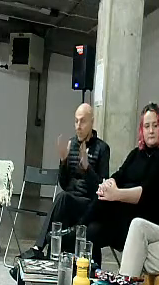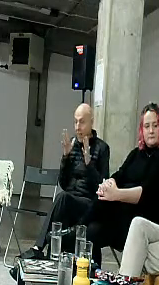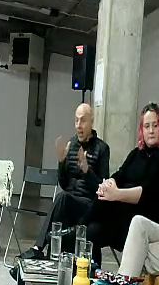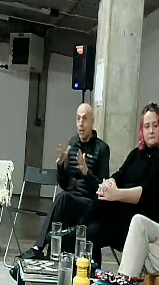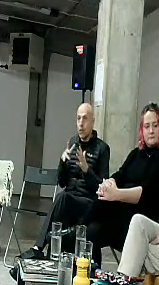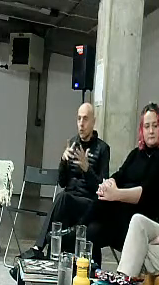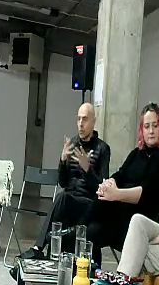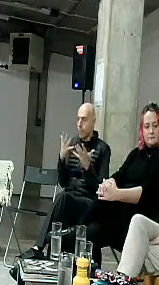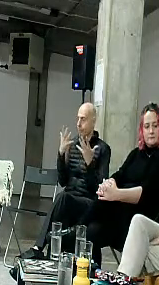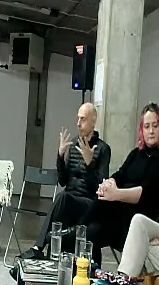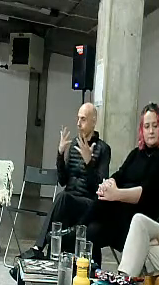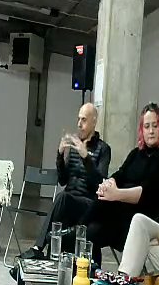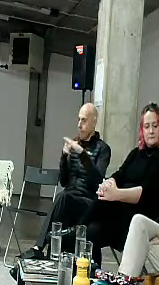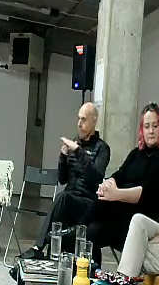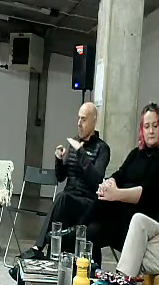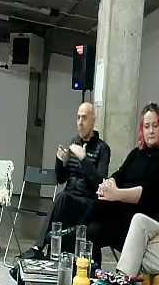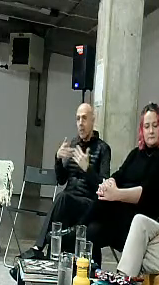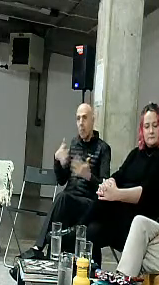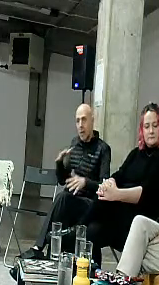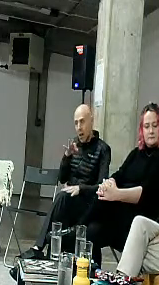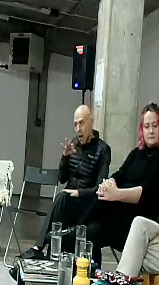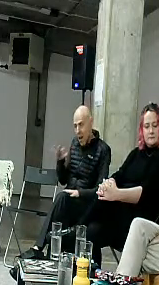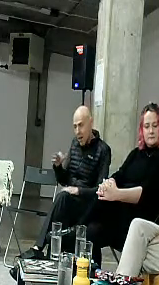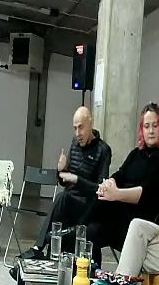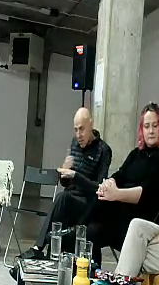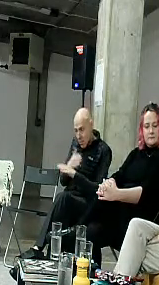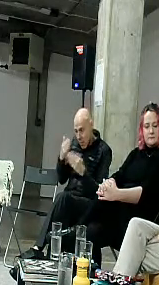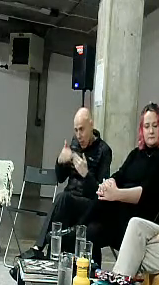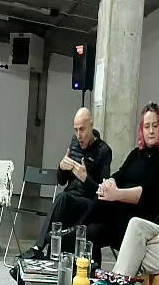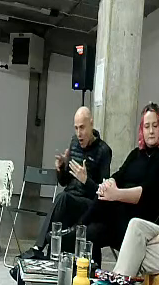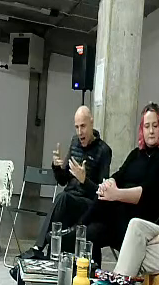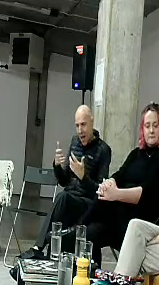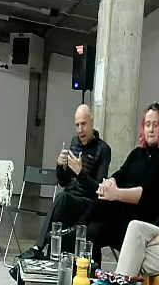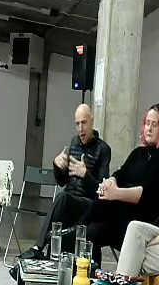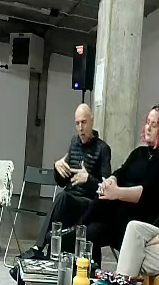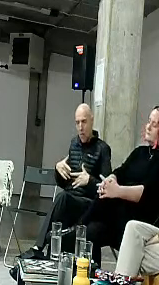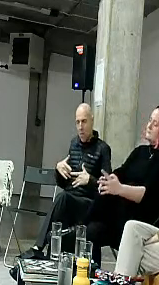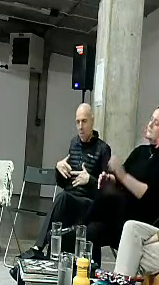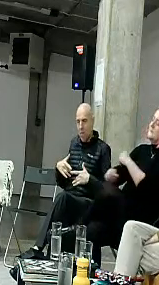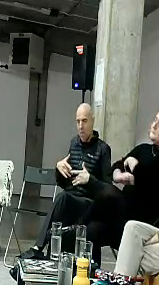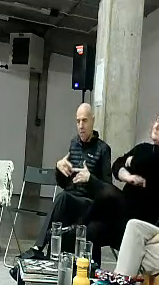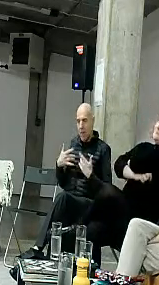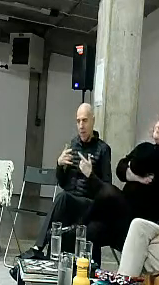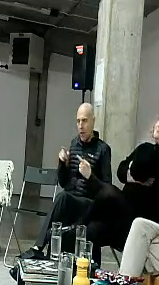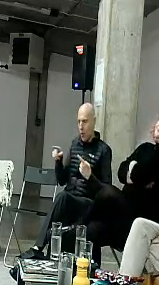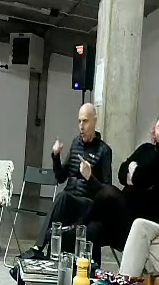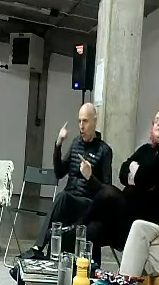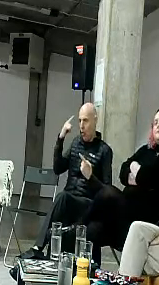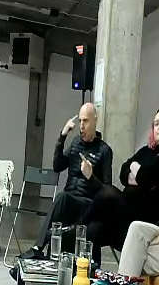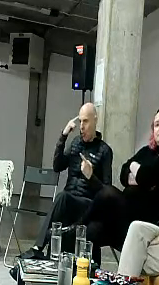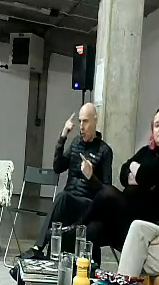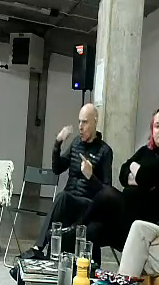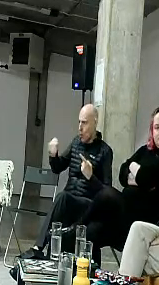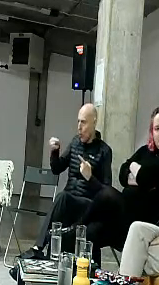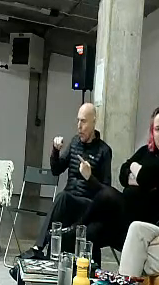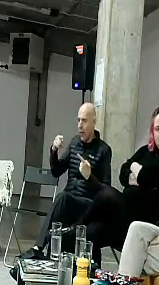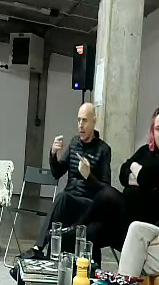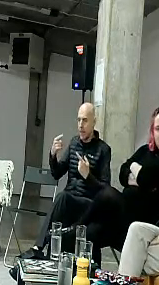from everyone. And I'd asked him the night before, how did you feel when you thought they were all